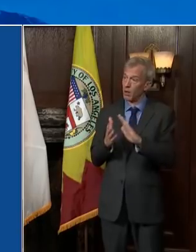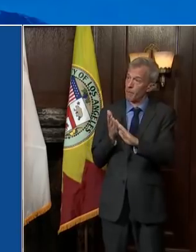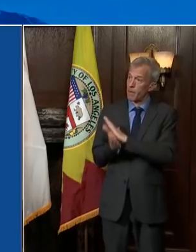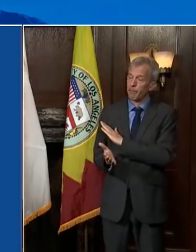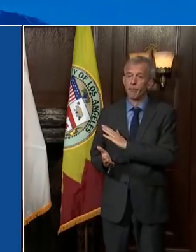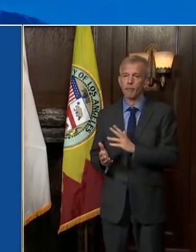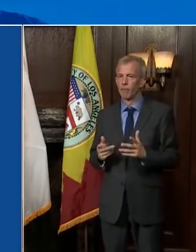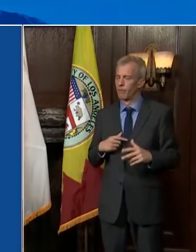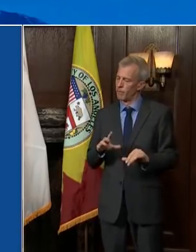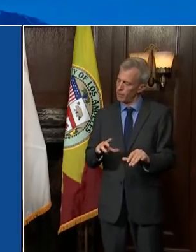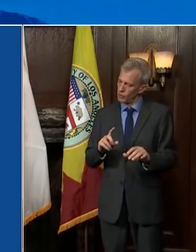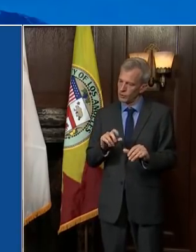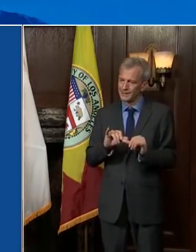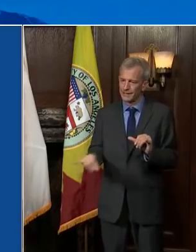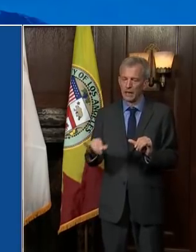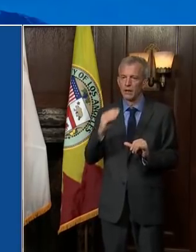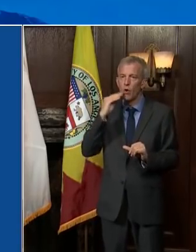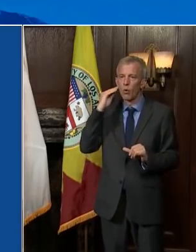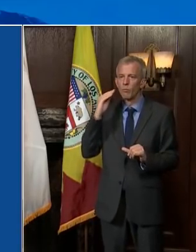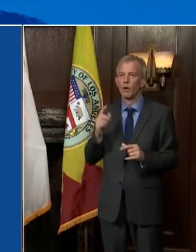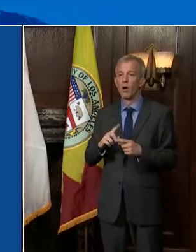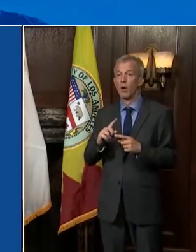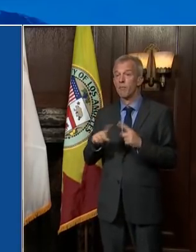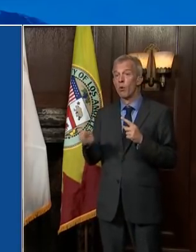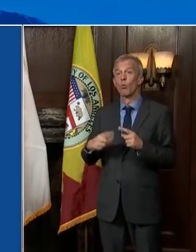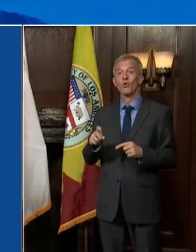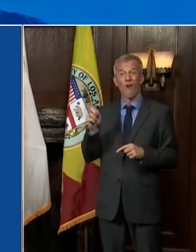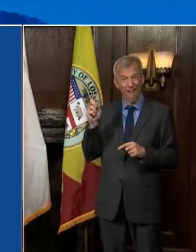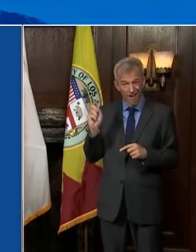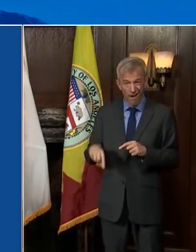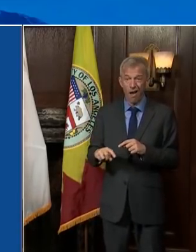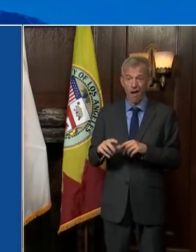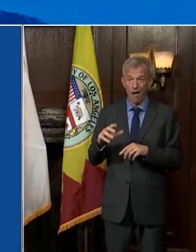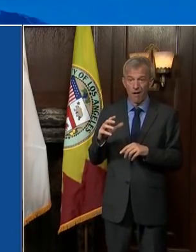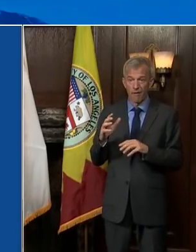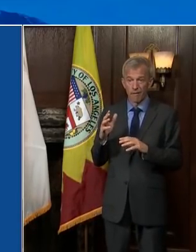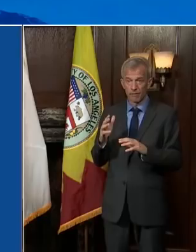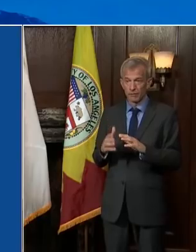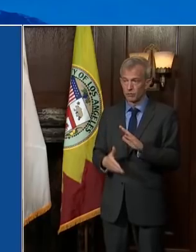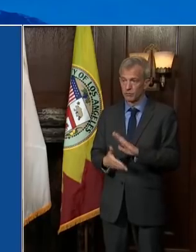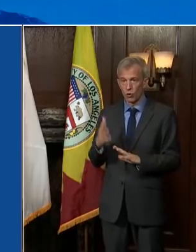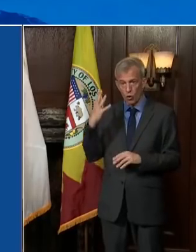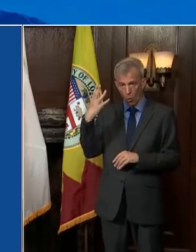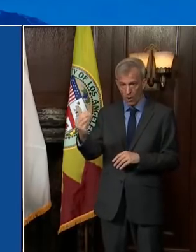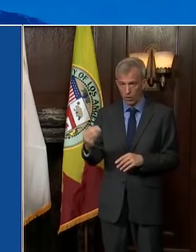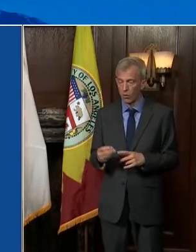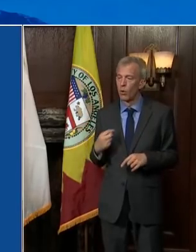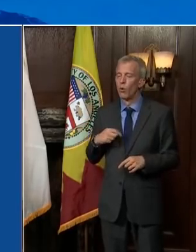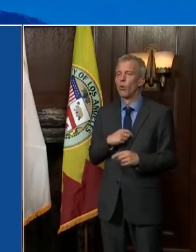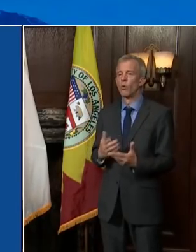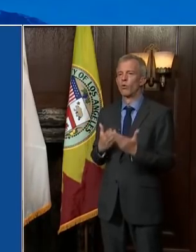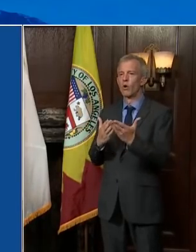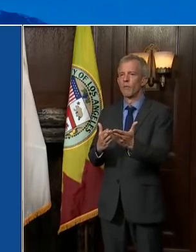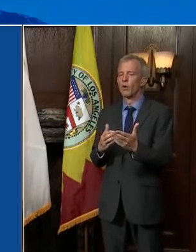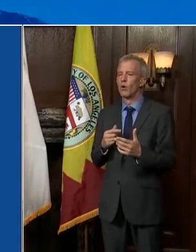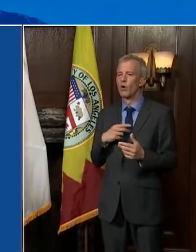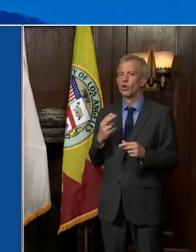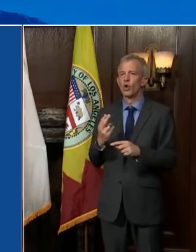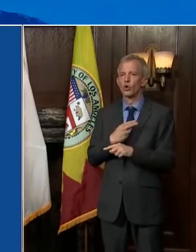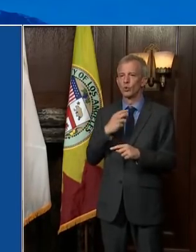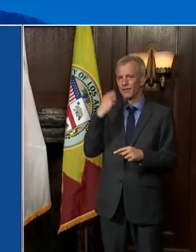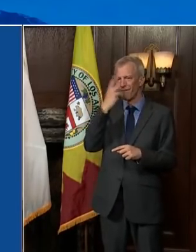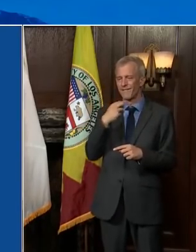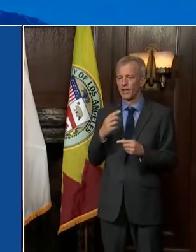stay at home. But when you have to go out, we are recommending that we use non-medical grade masks or